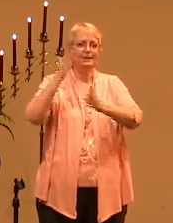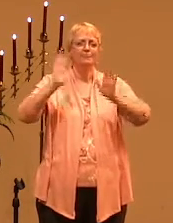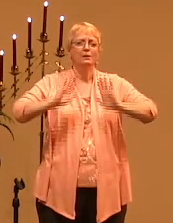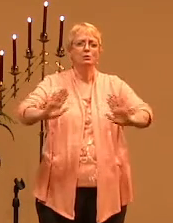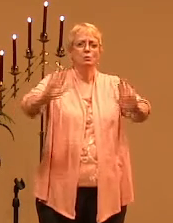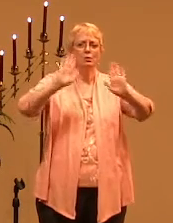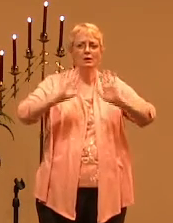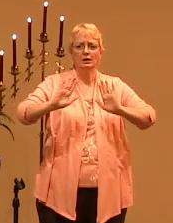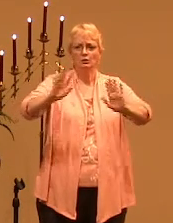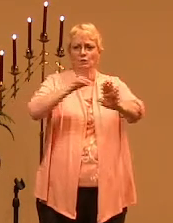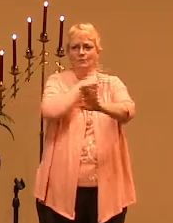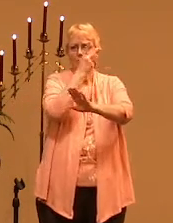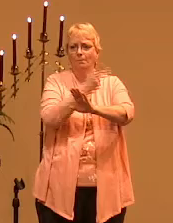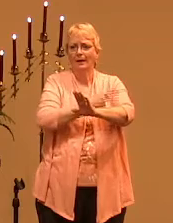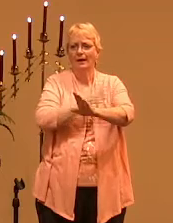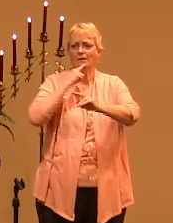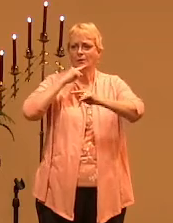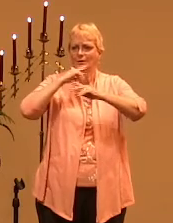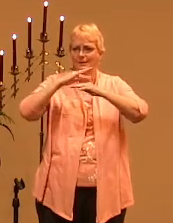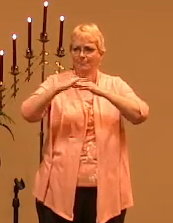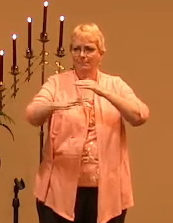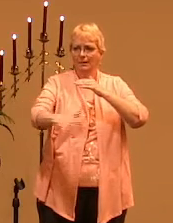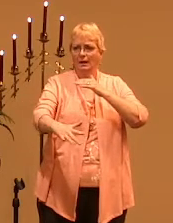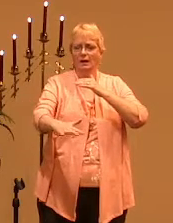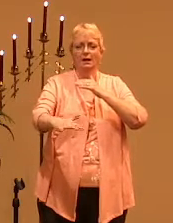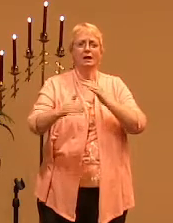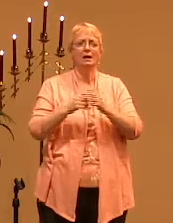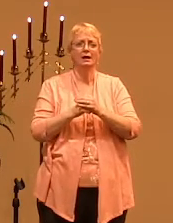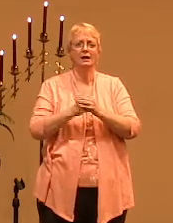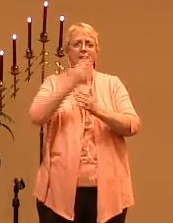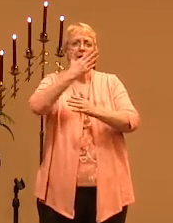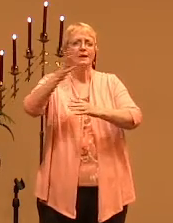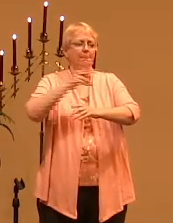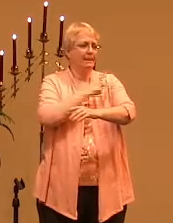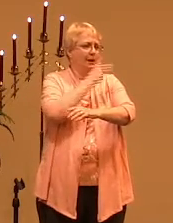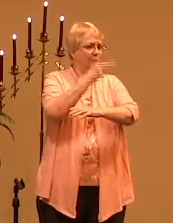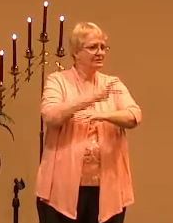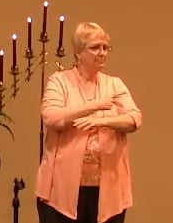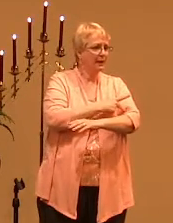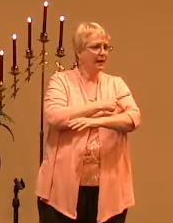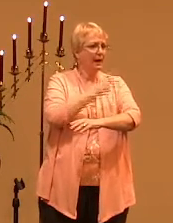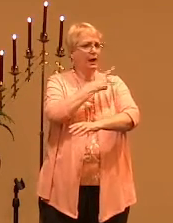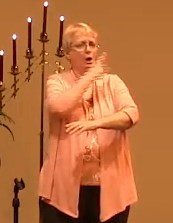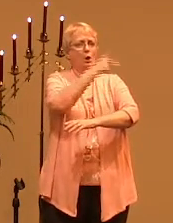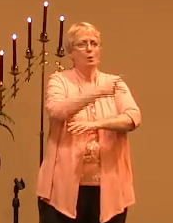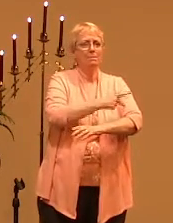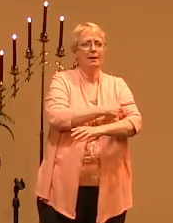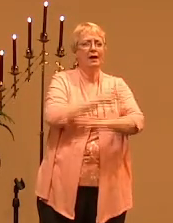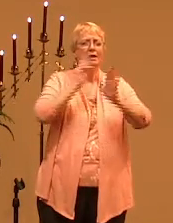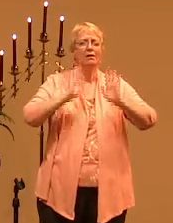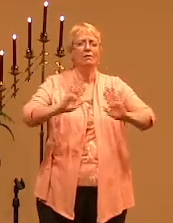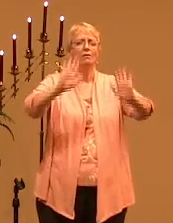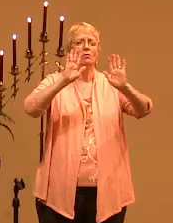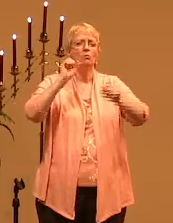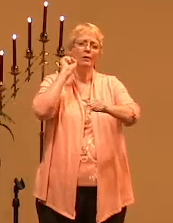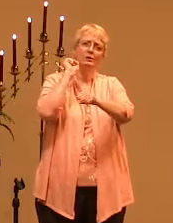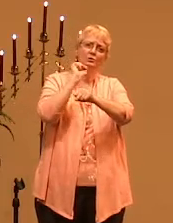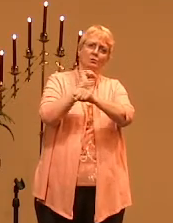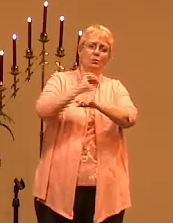sing? There's wonderful power in the blood. There is power,